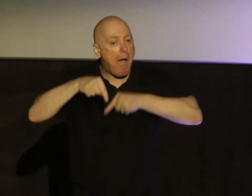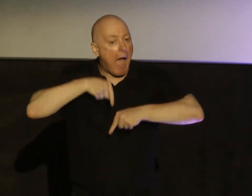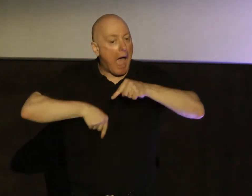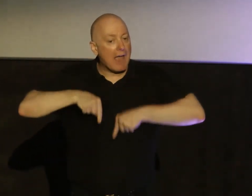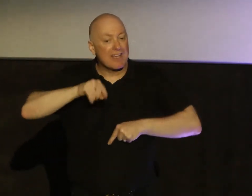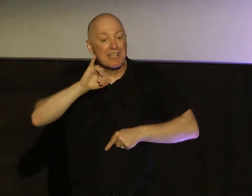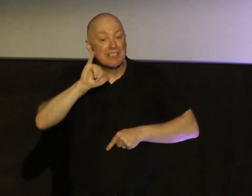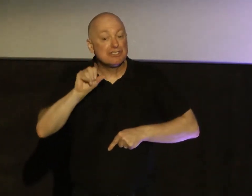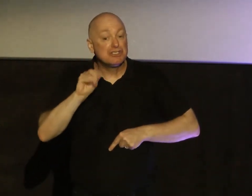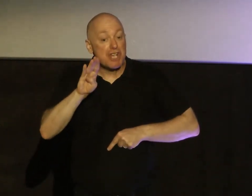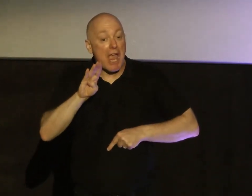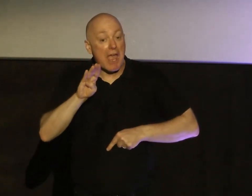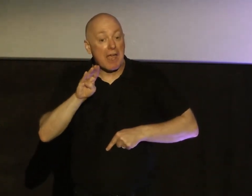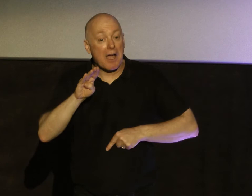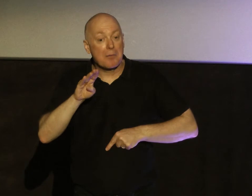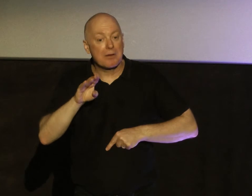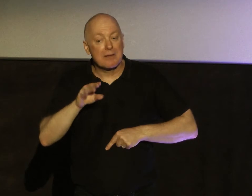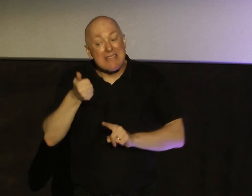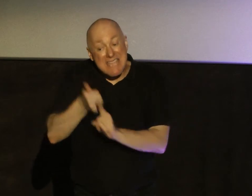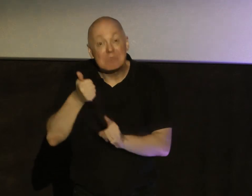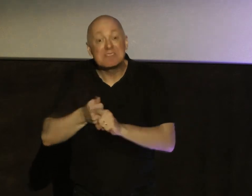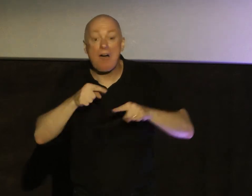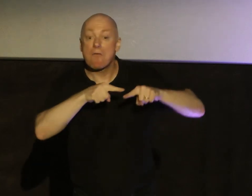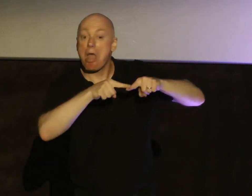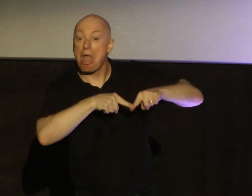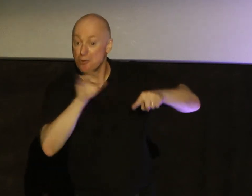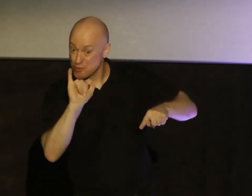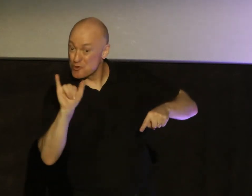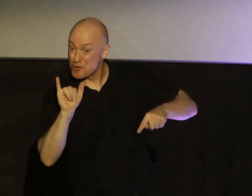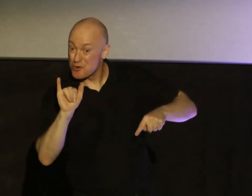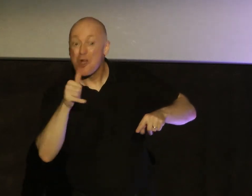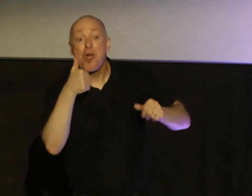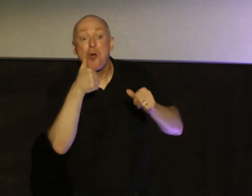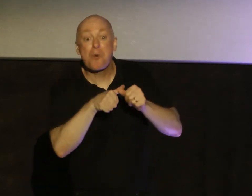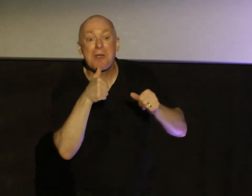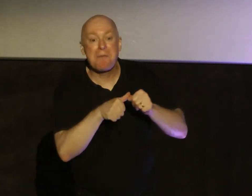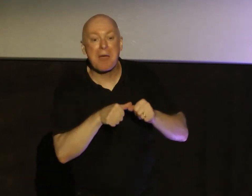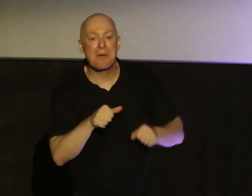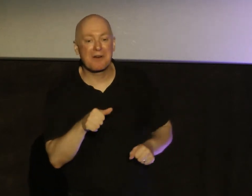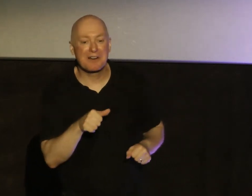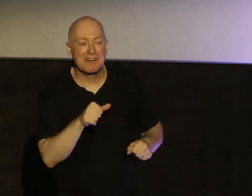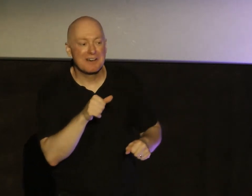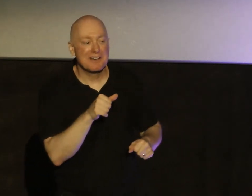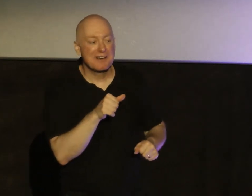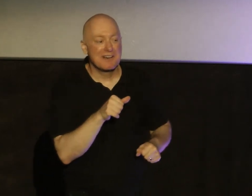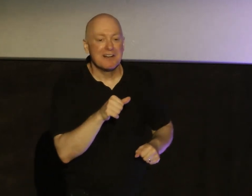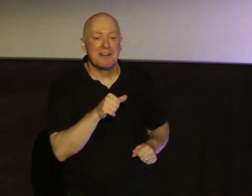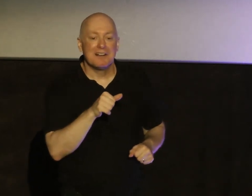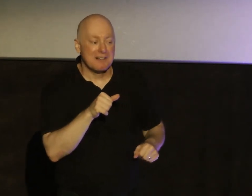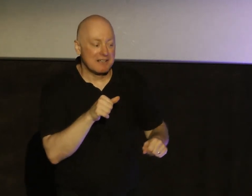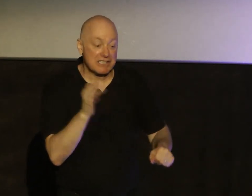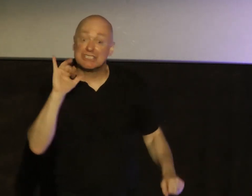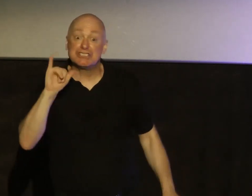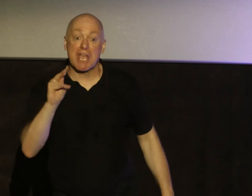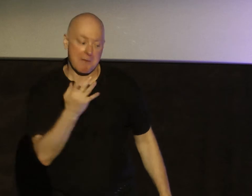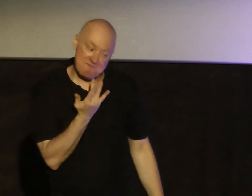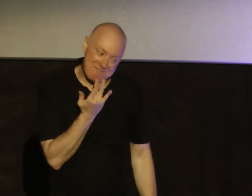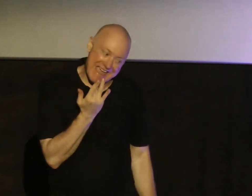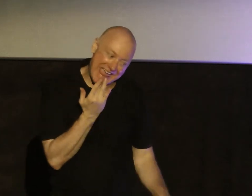Jacob has shown himself to be passive. Remember we read in Genesis 37, he favored Joseph so much, and the brothers don't seem